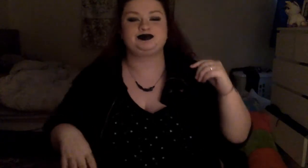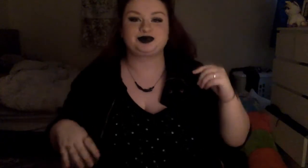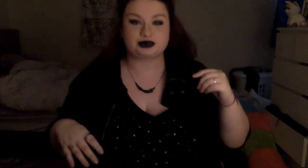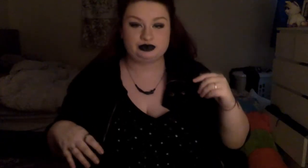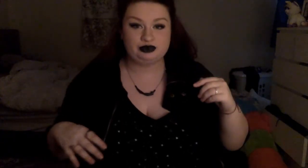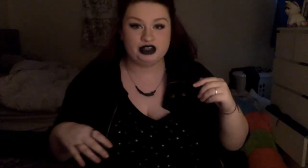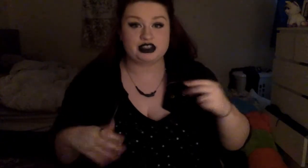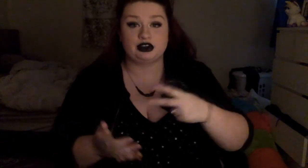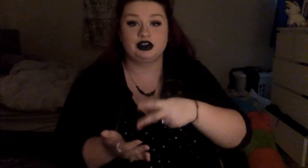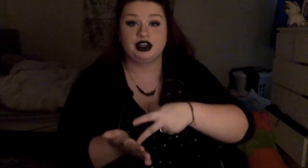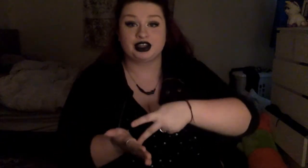So,